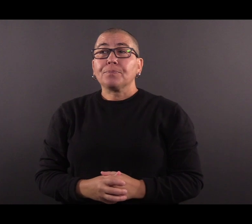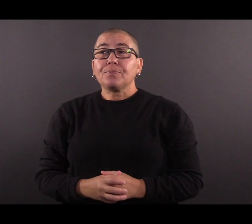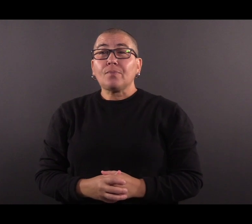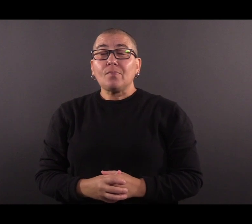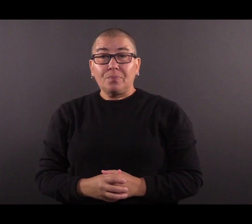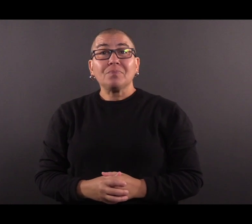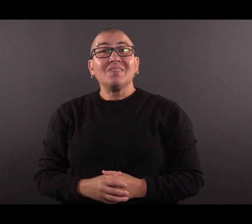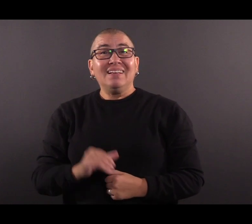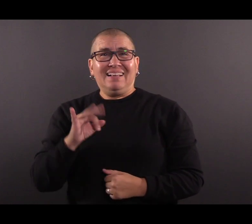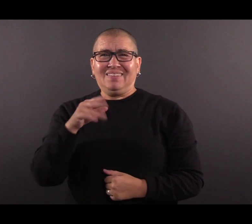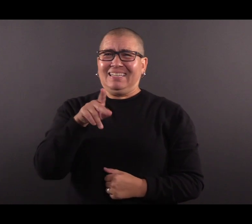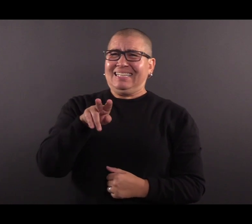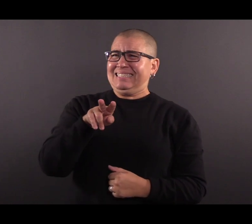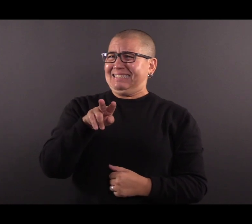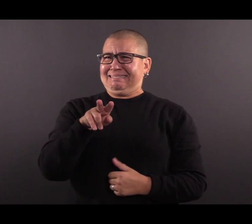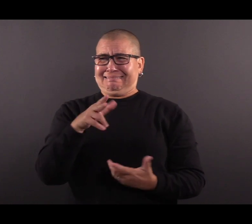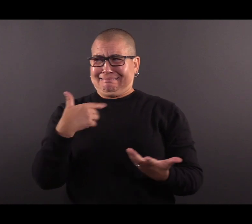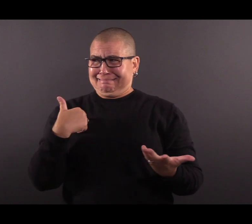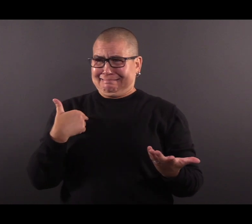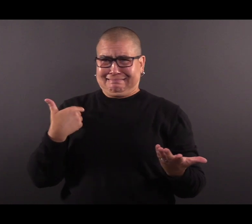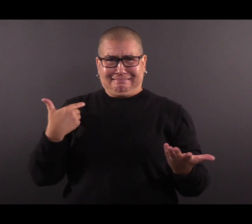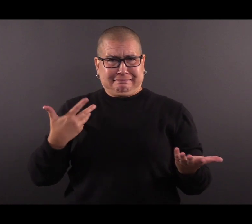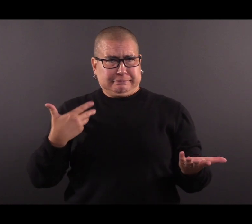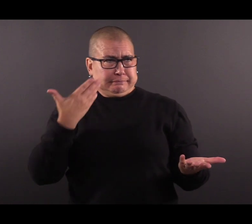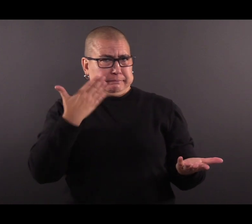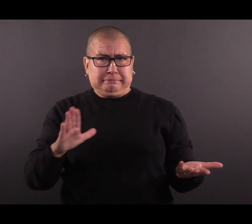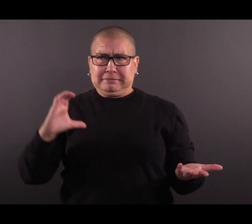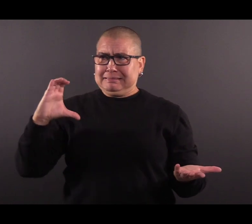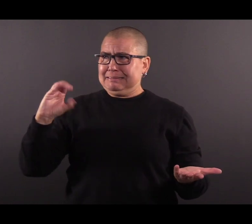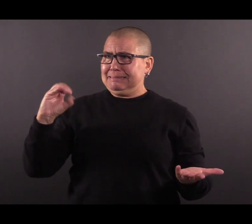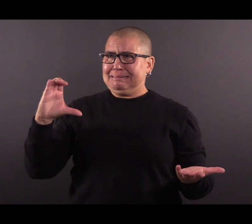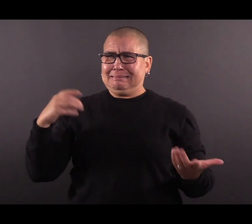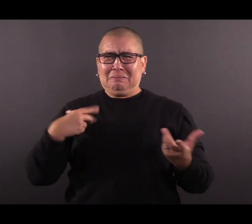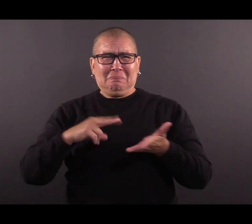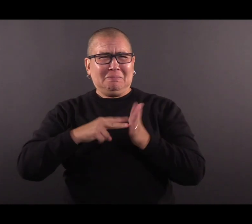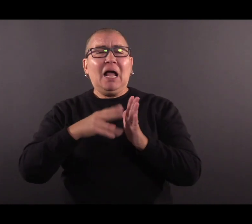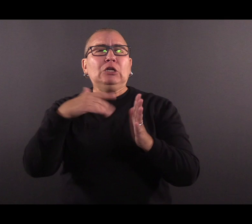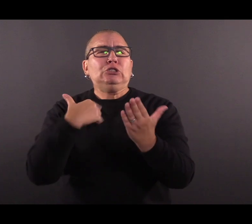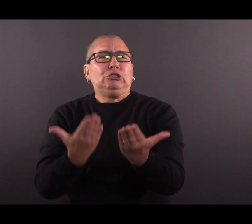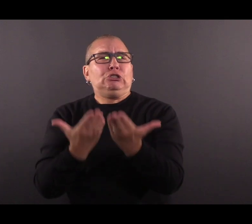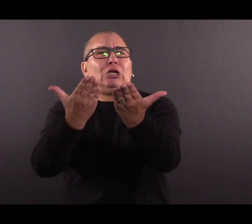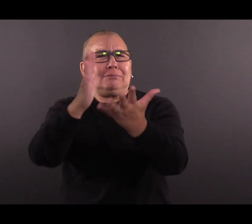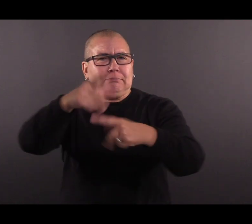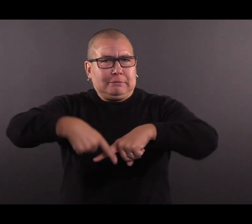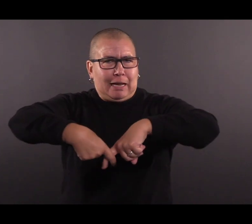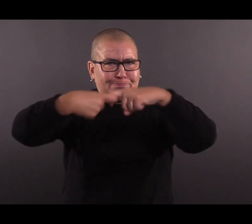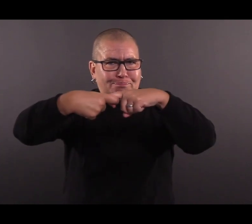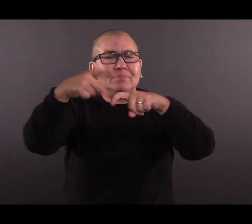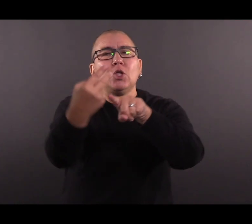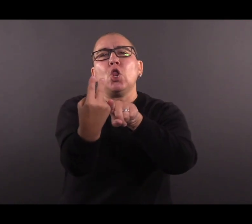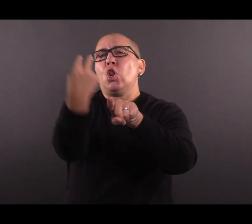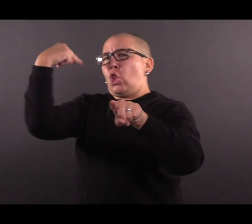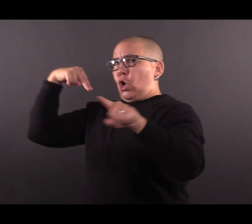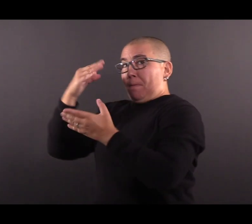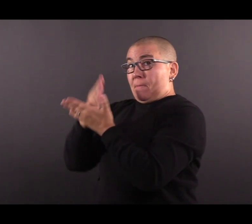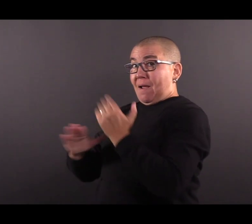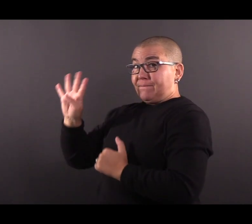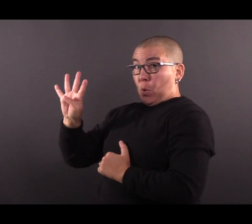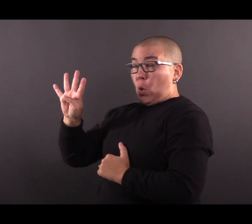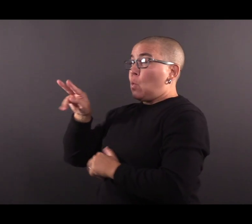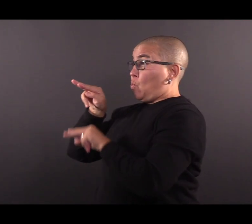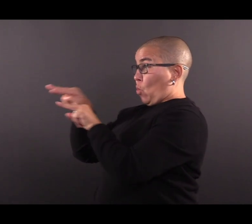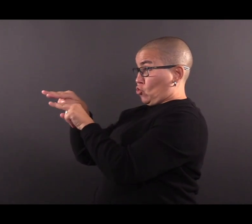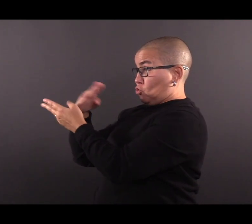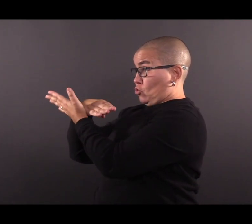you are unfamiliar with the COC, you might want to first view the previous session on the continuum of care